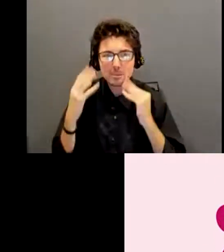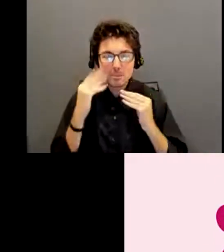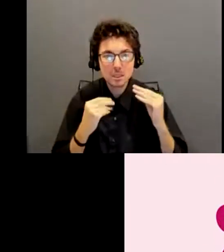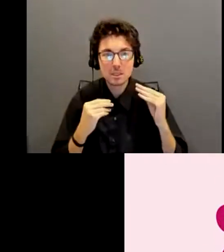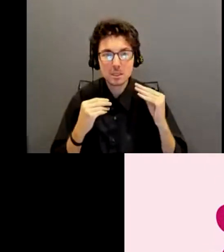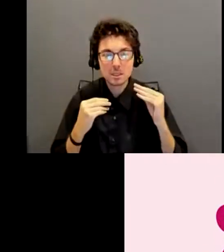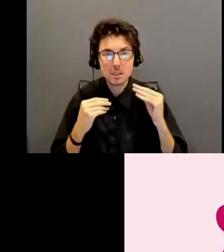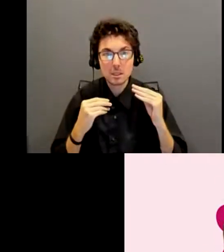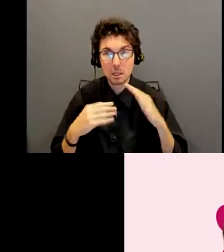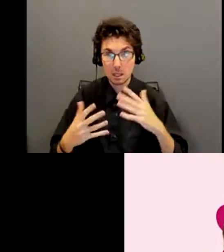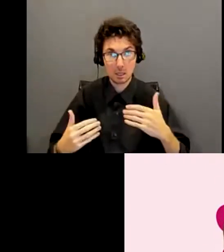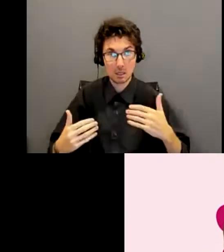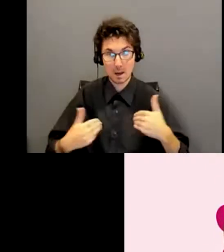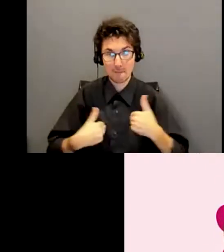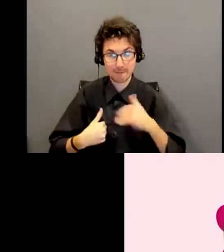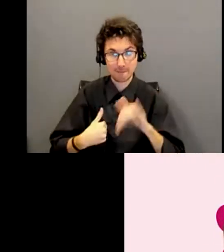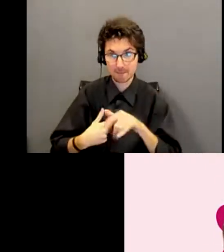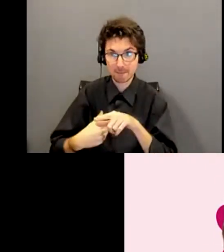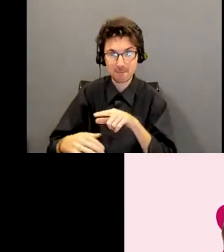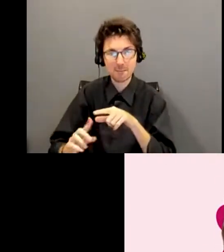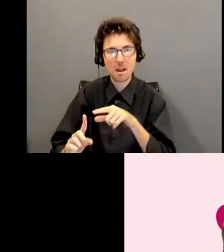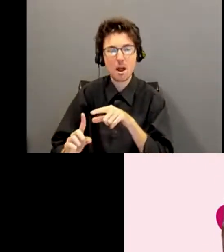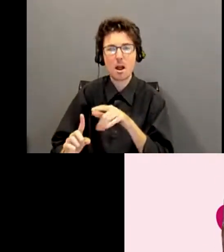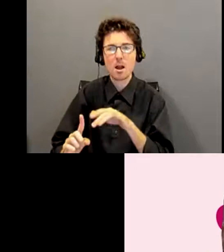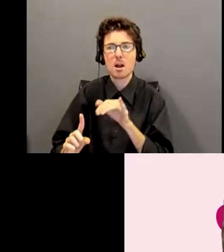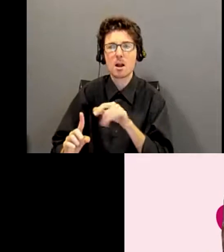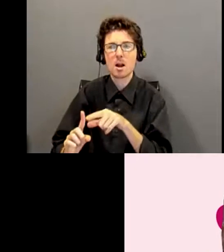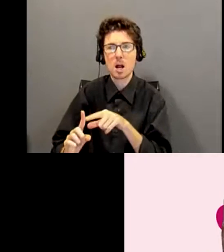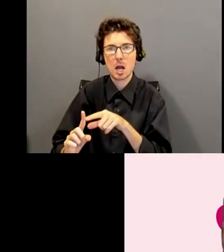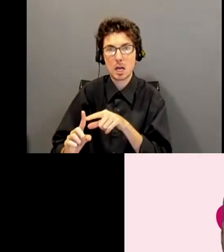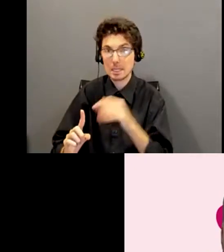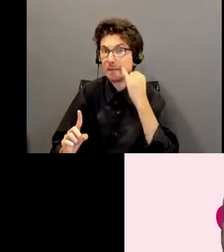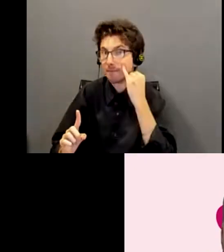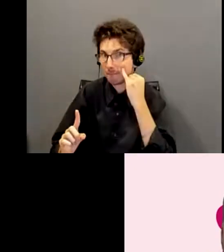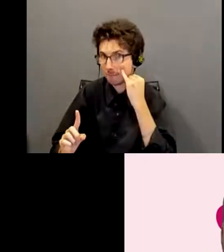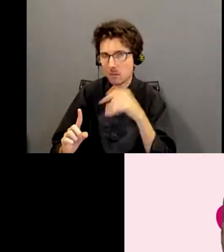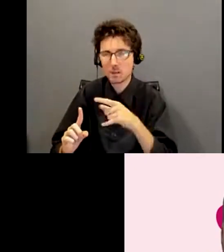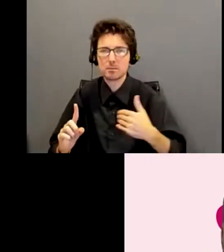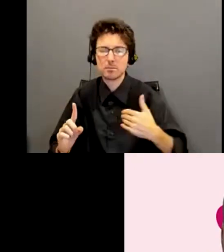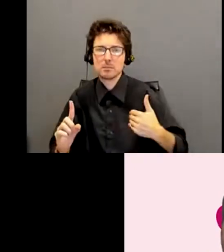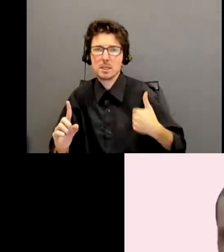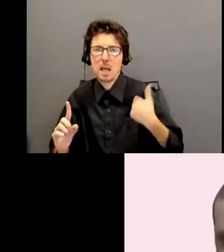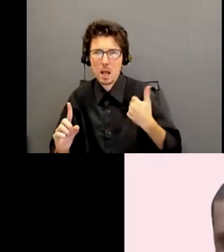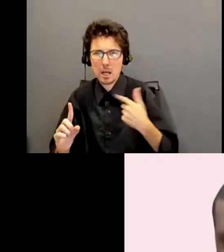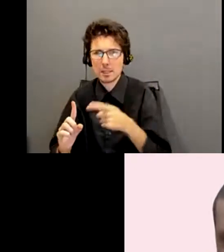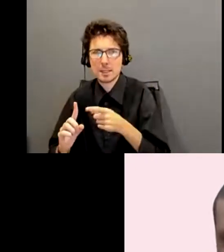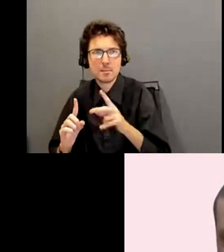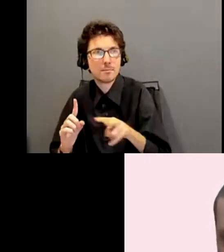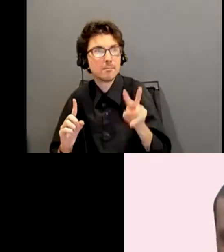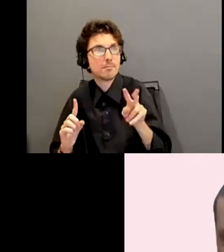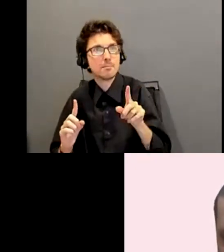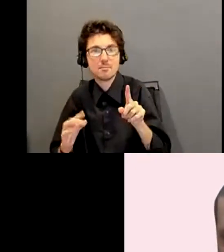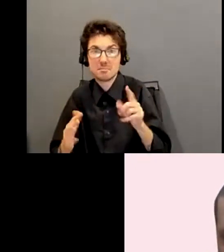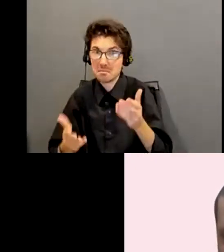If I had this person when I was a kid, I think I would be a better person, a better man,